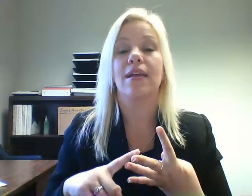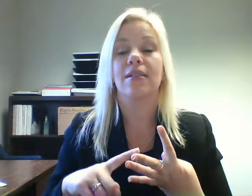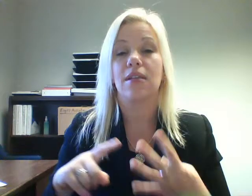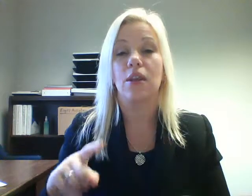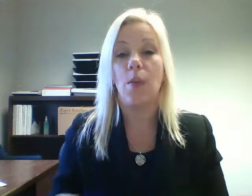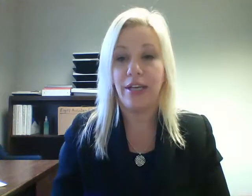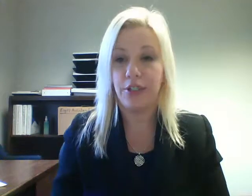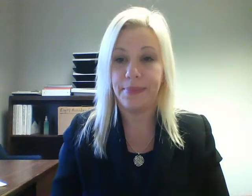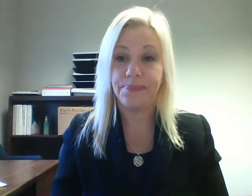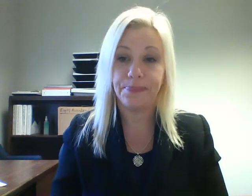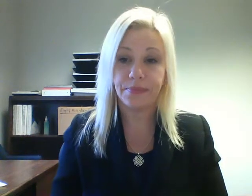is location.